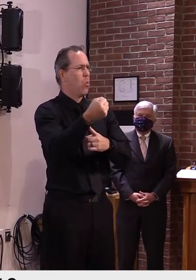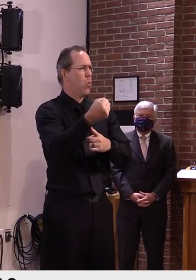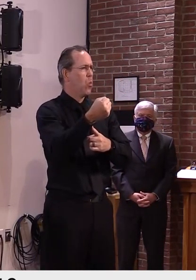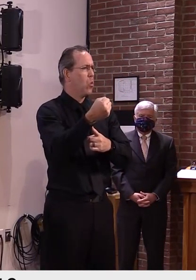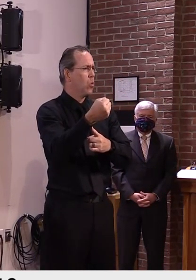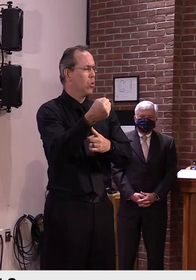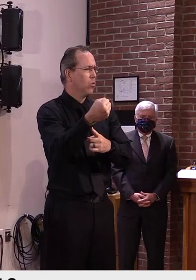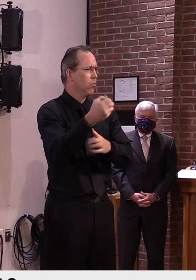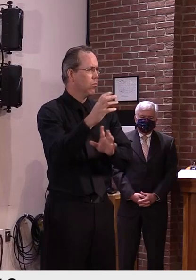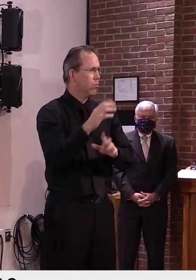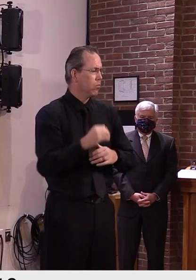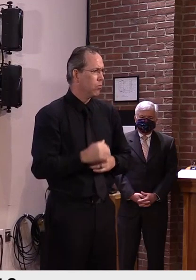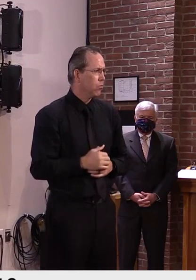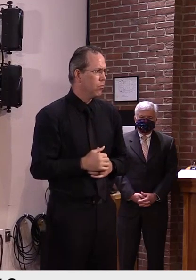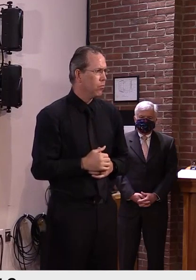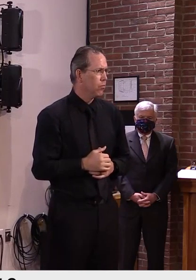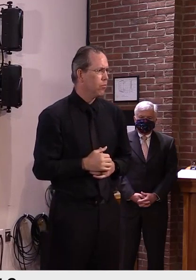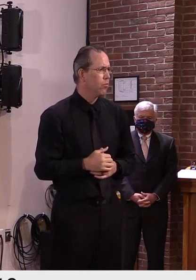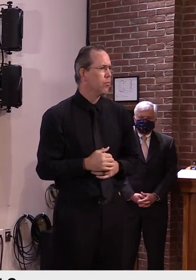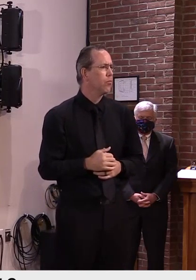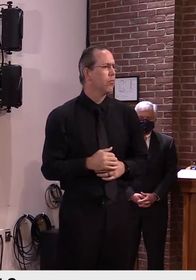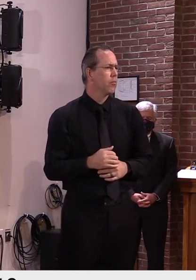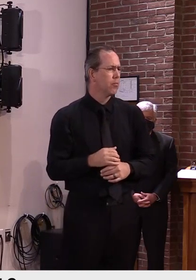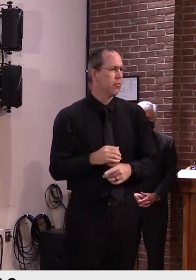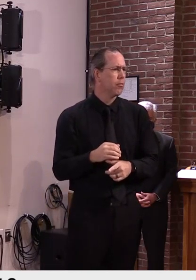Joe, the Barton Chronicle.